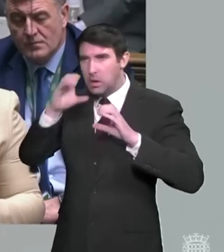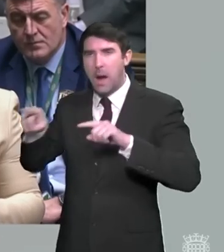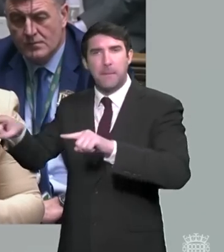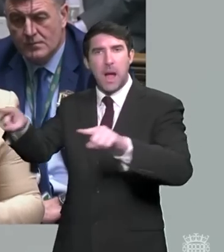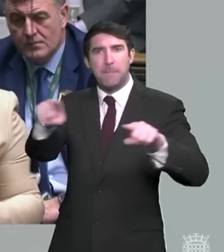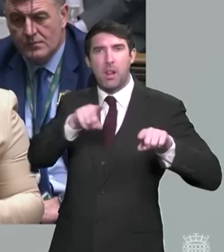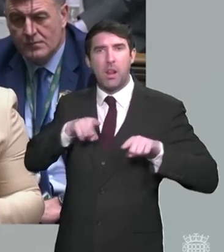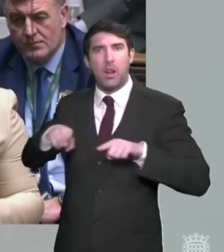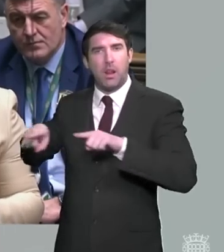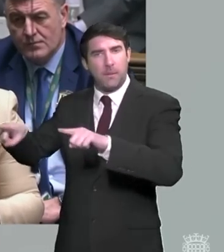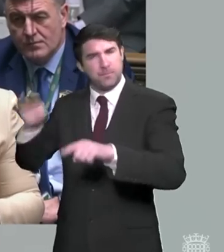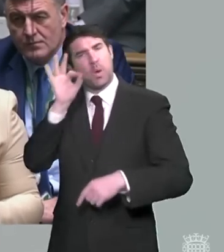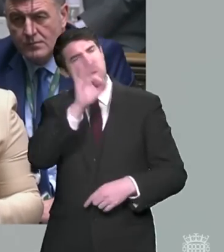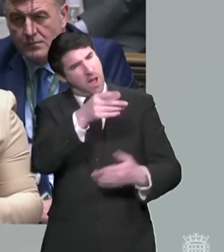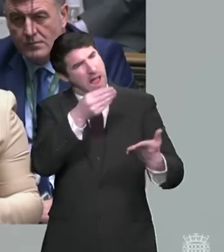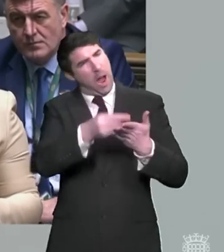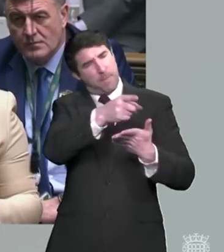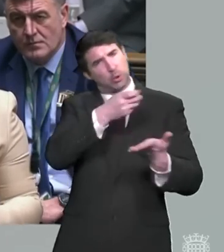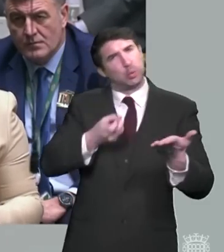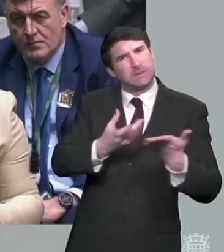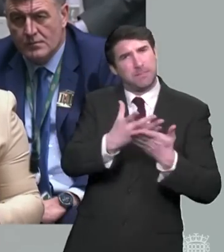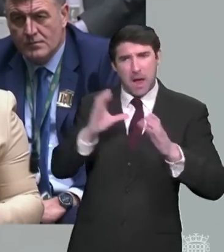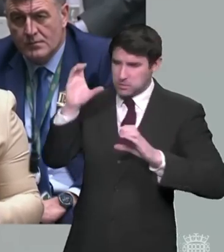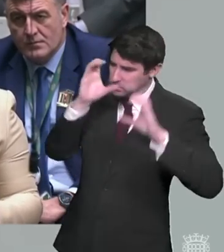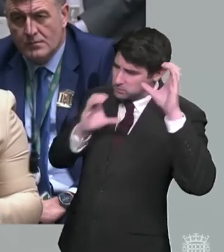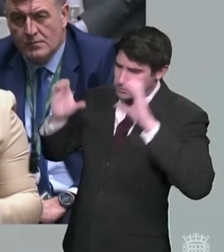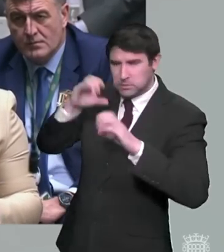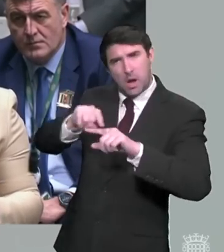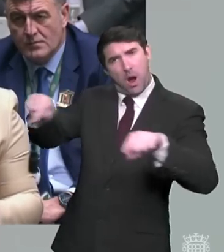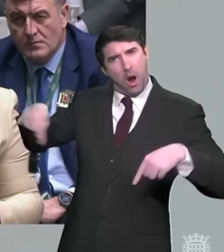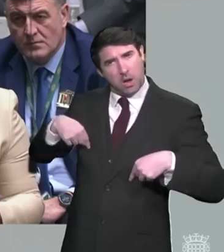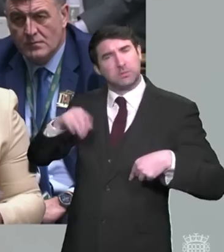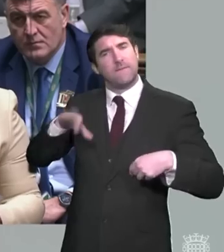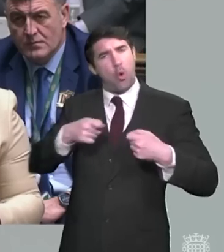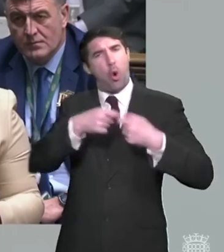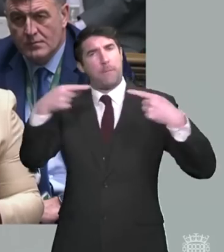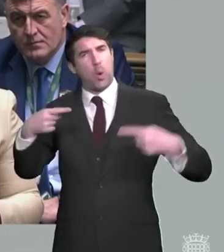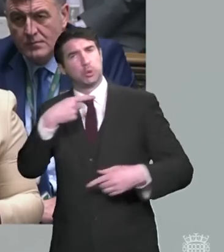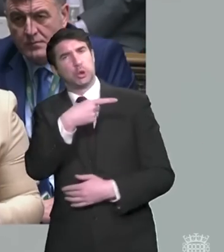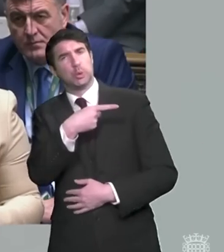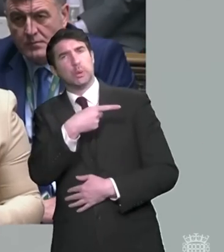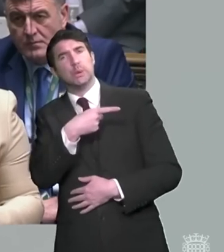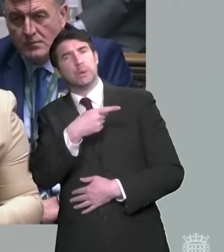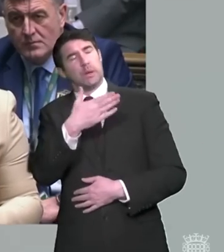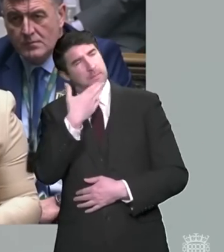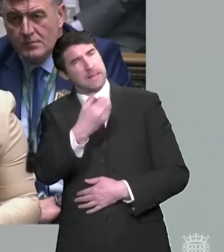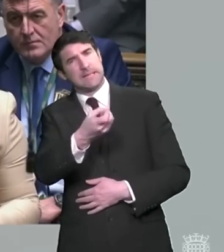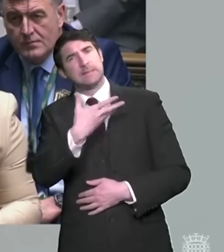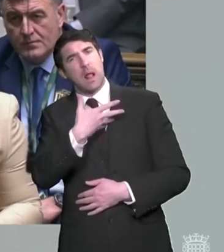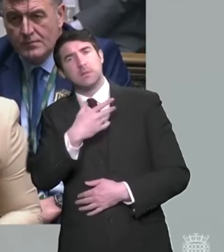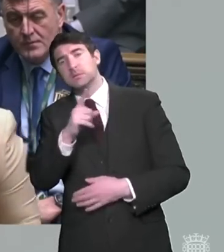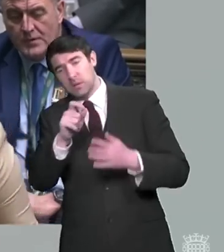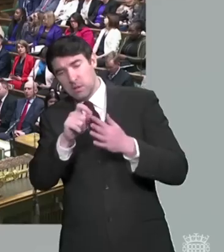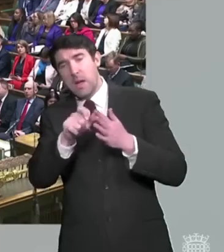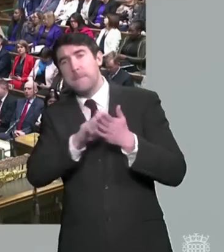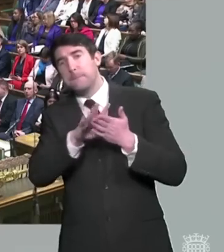a justifiable thing to do in our democracy to spend public money in this manner? And could you also update the House on the progress of the Pitchford